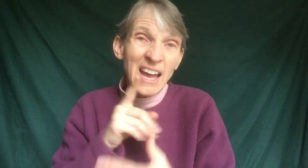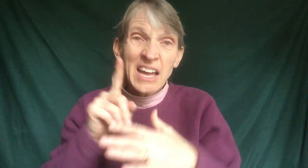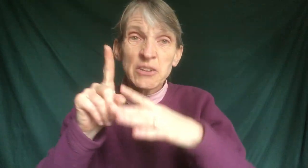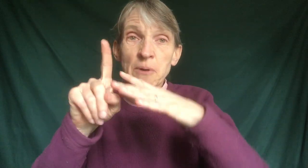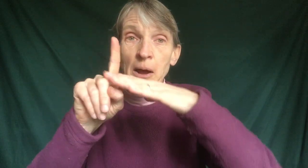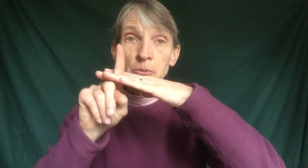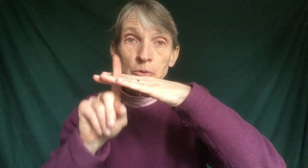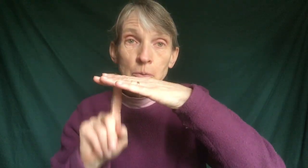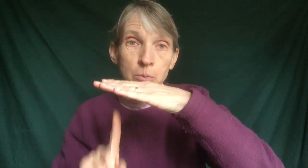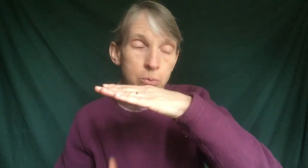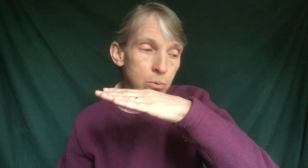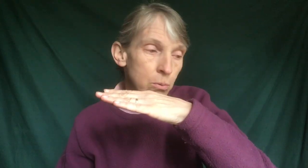and drowns.